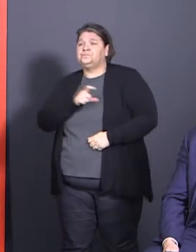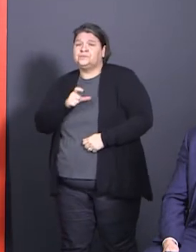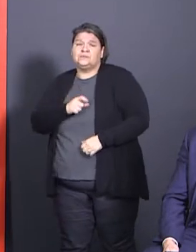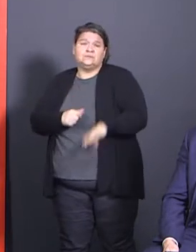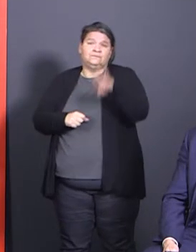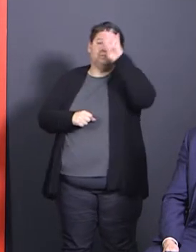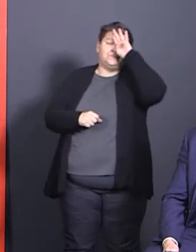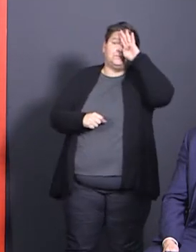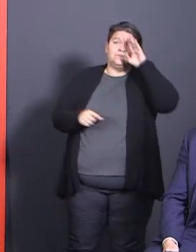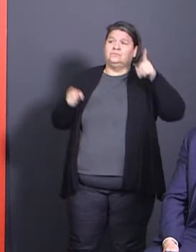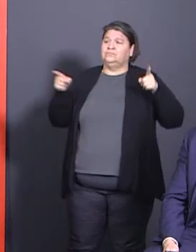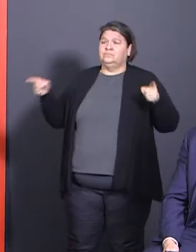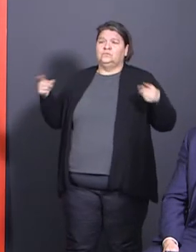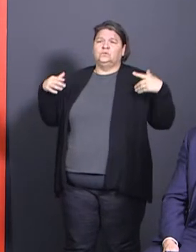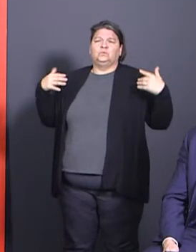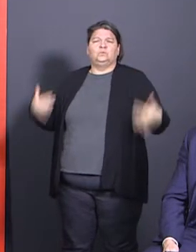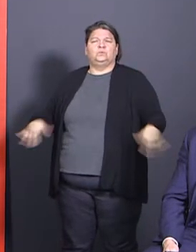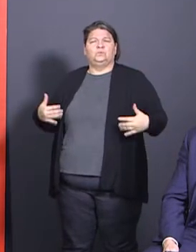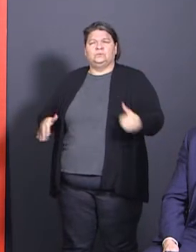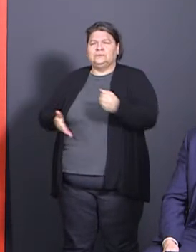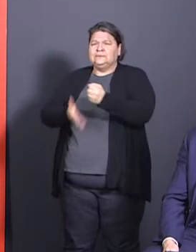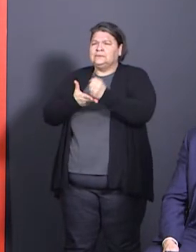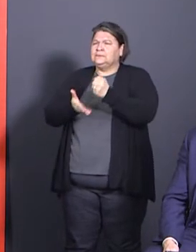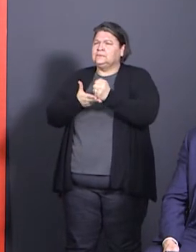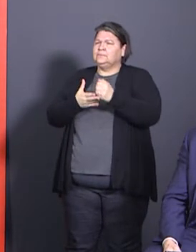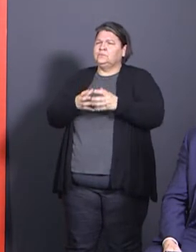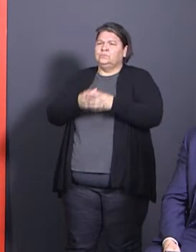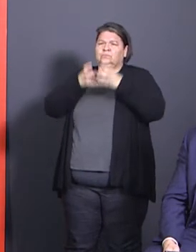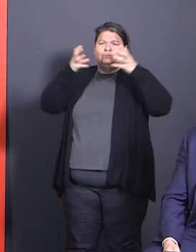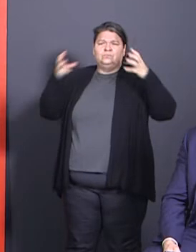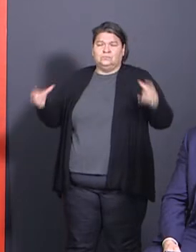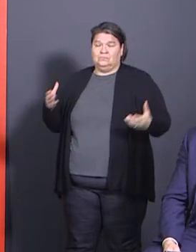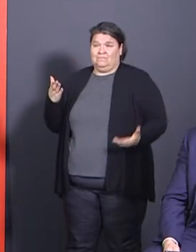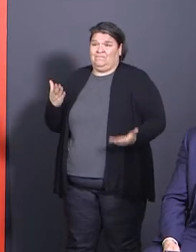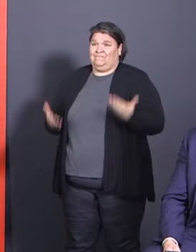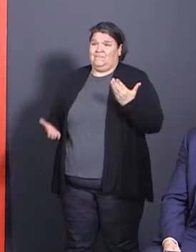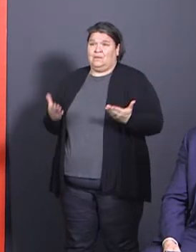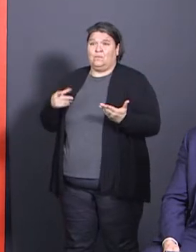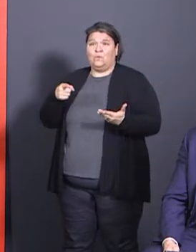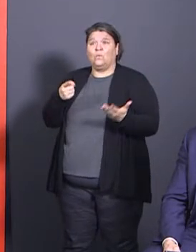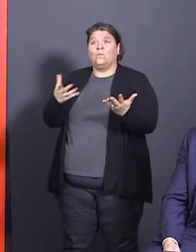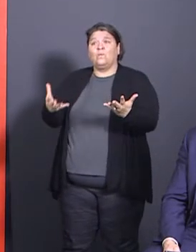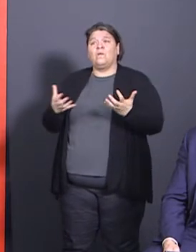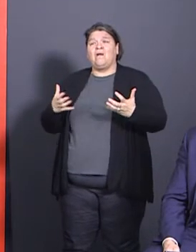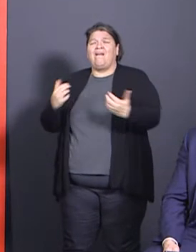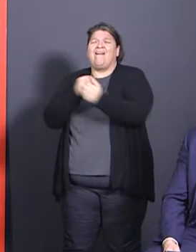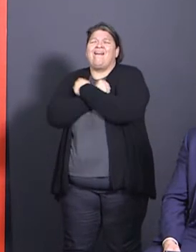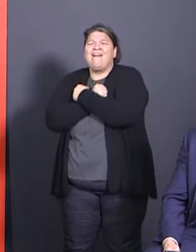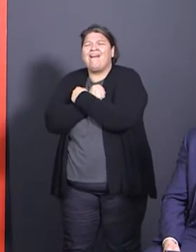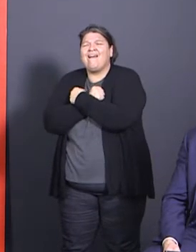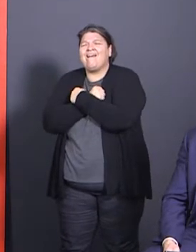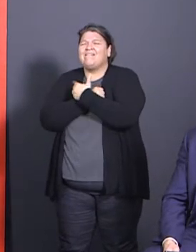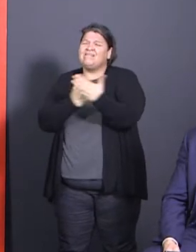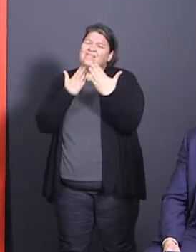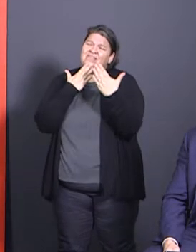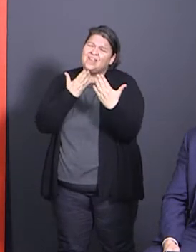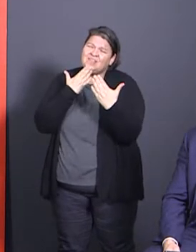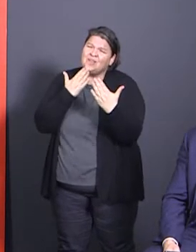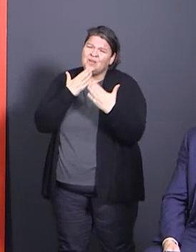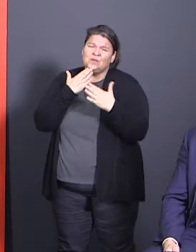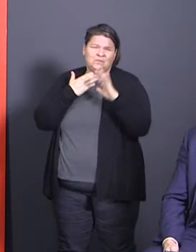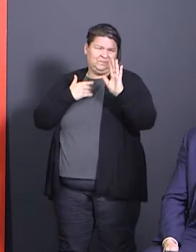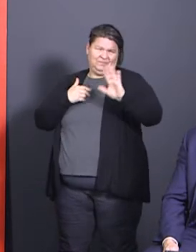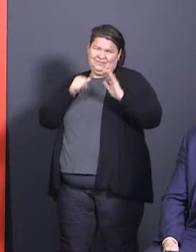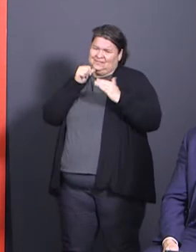thankful for. You can't go up and give them a hug anymore, but you can thank them. You can send them a message and you can thank them. And